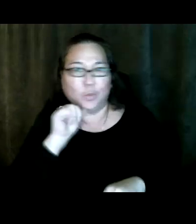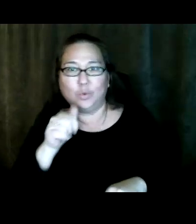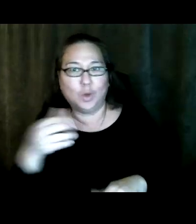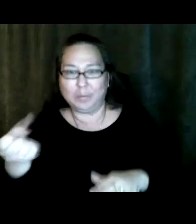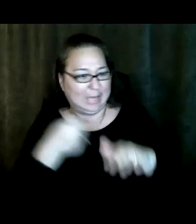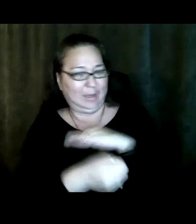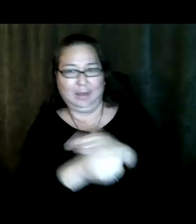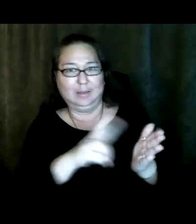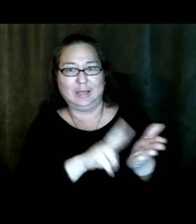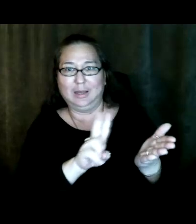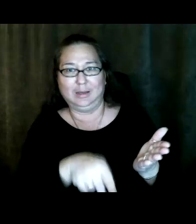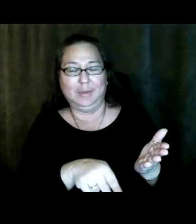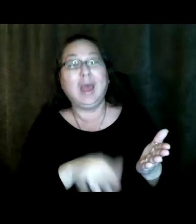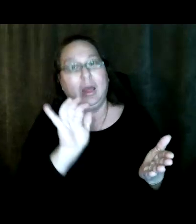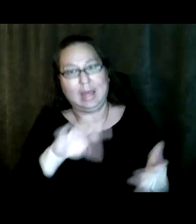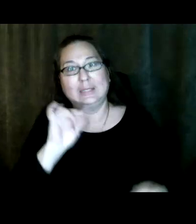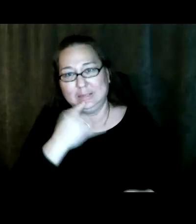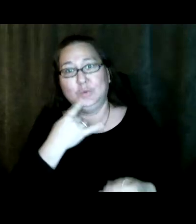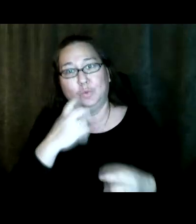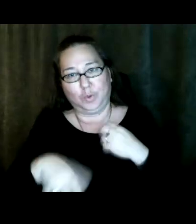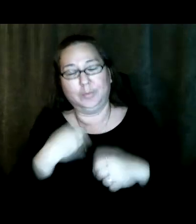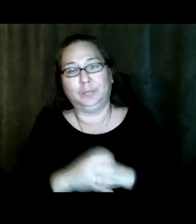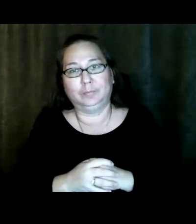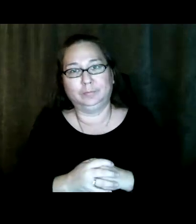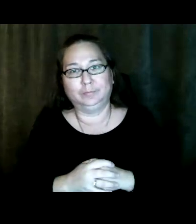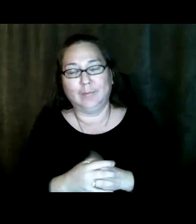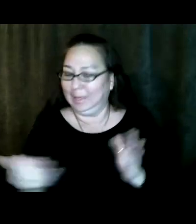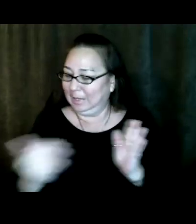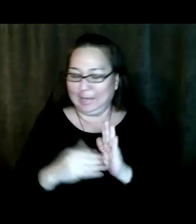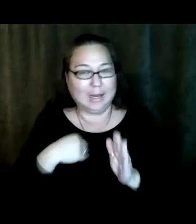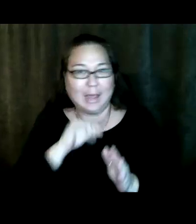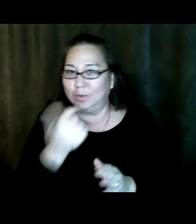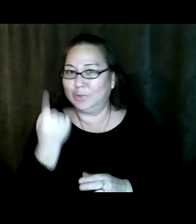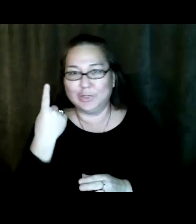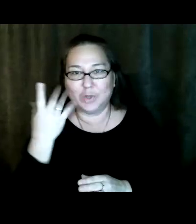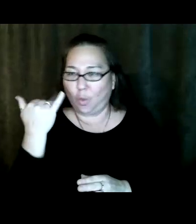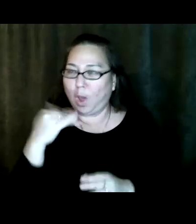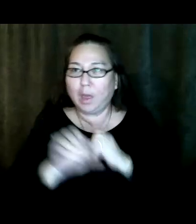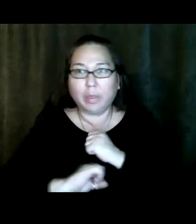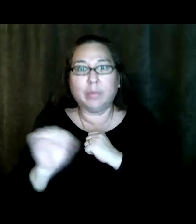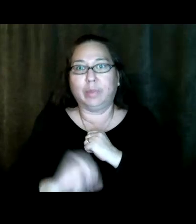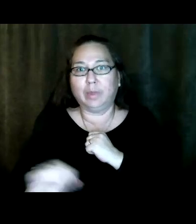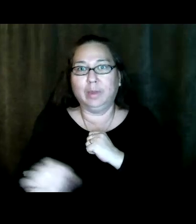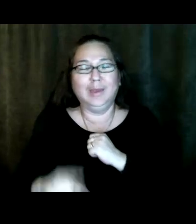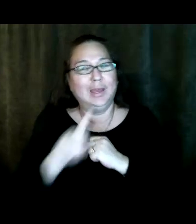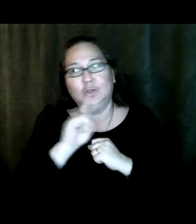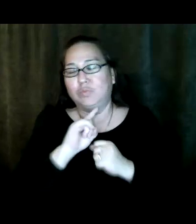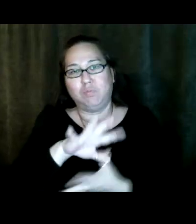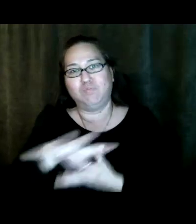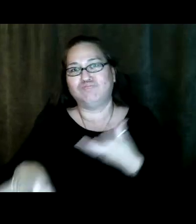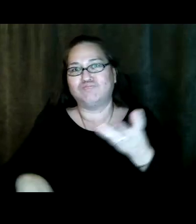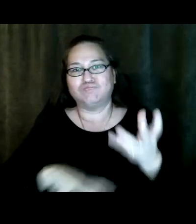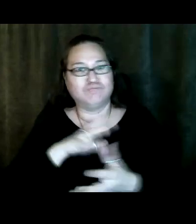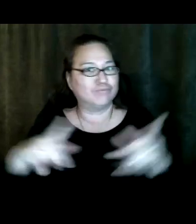admitted, that's a serious problem. I, again, don't know why things are going on so long. This is convoluted, it's